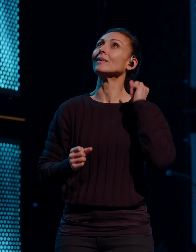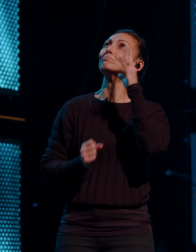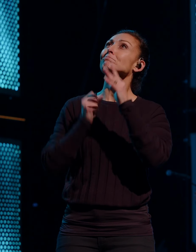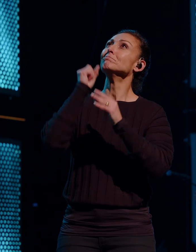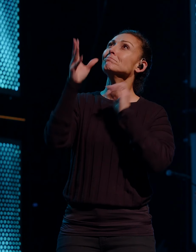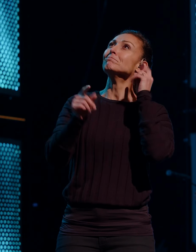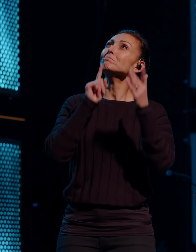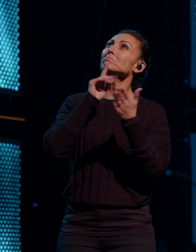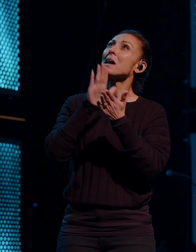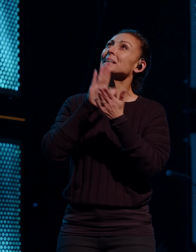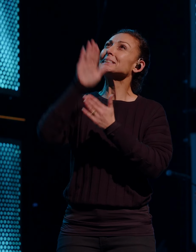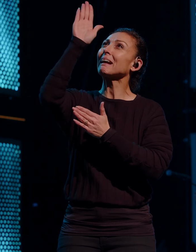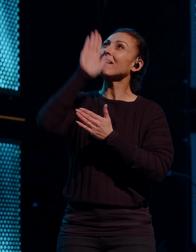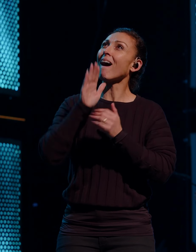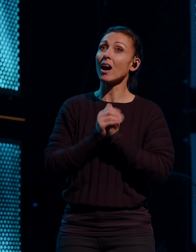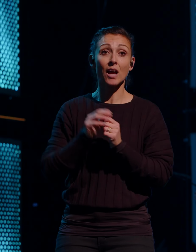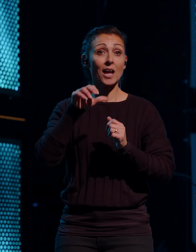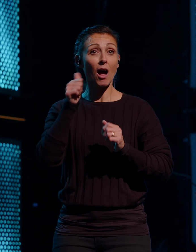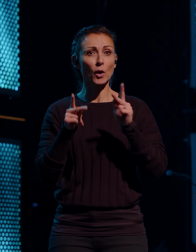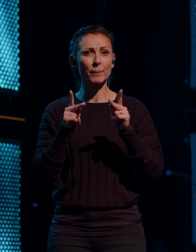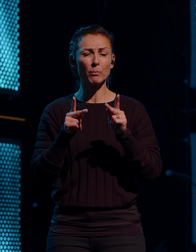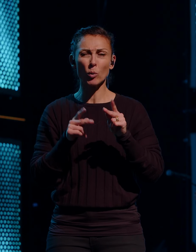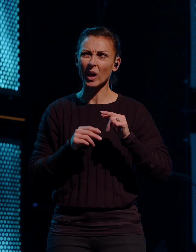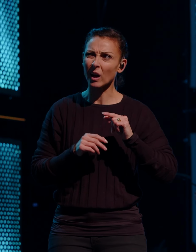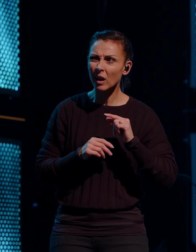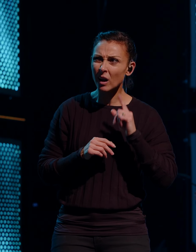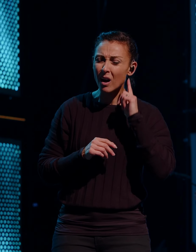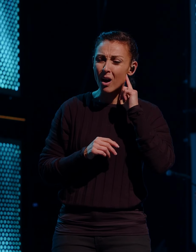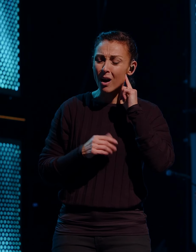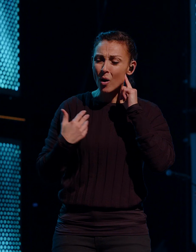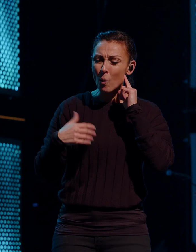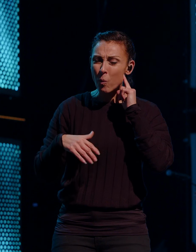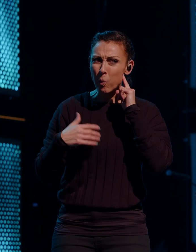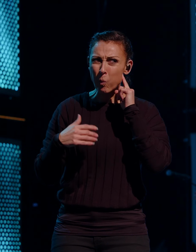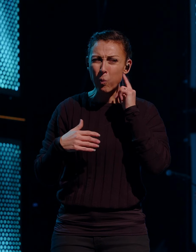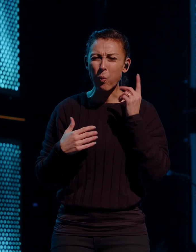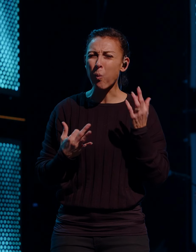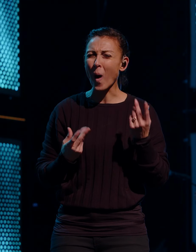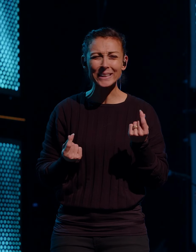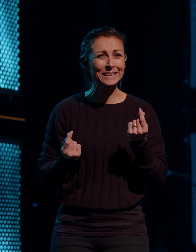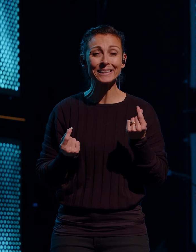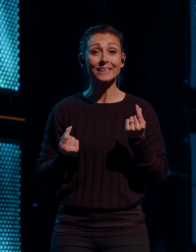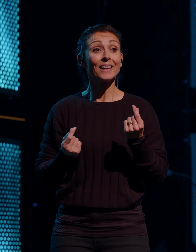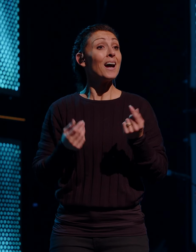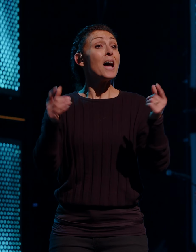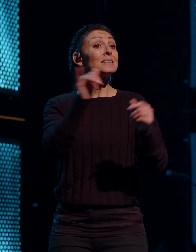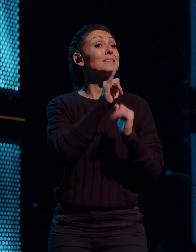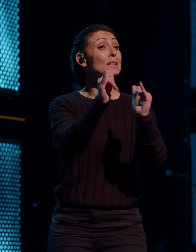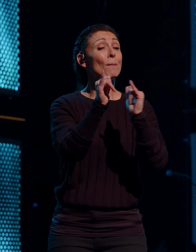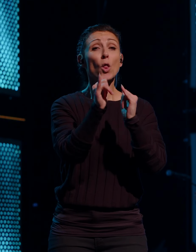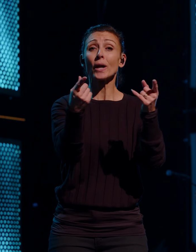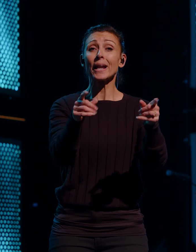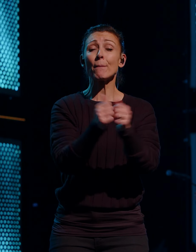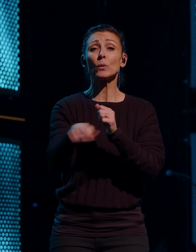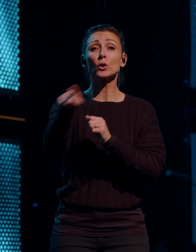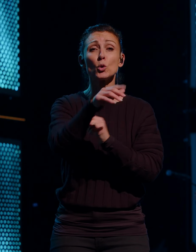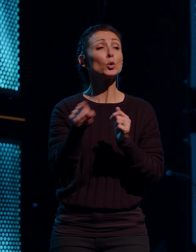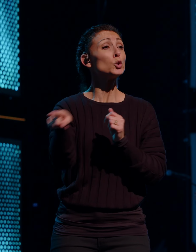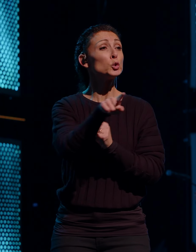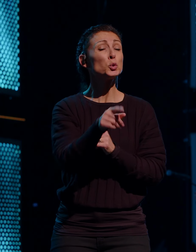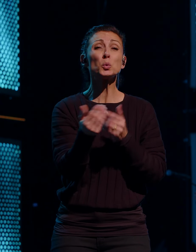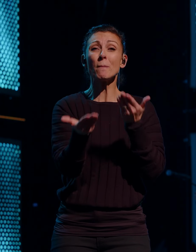God in the hardest times of your life. People will listen to you. They'll see you. They'll see that something different is in you.